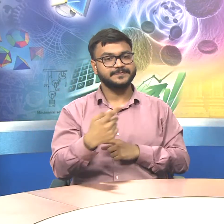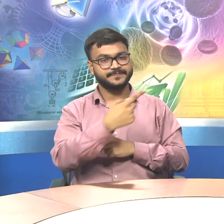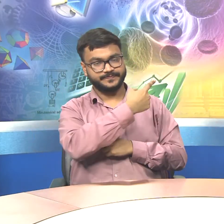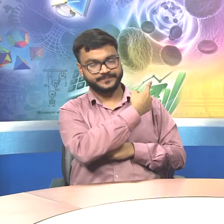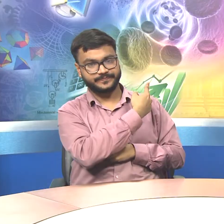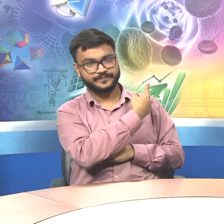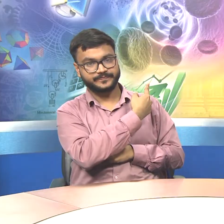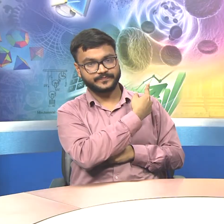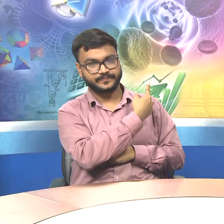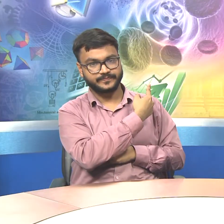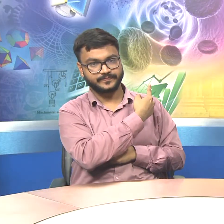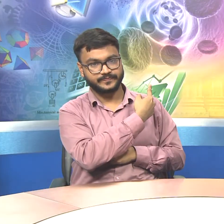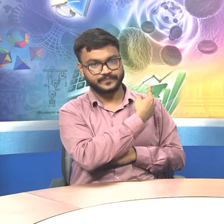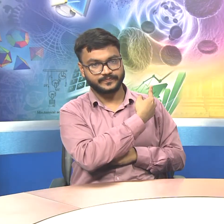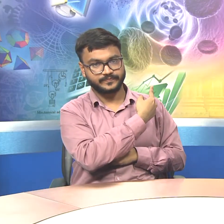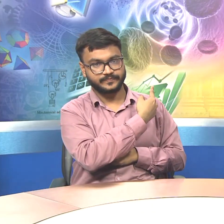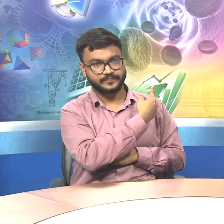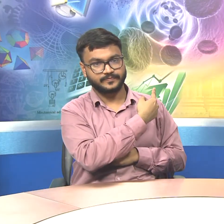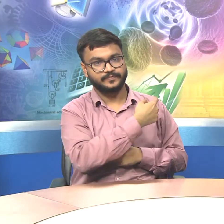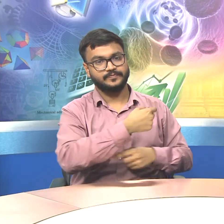For ISL you can see on the screen.